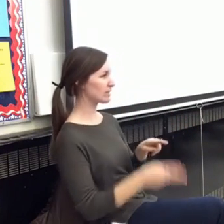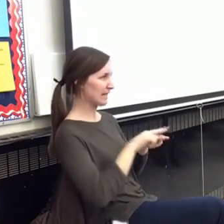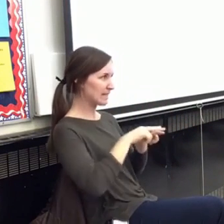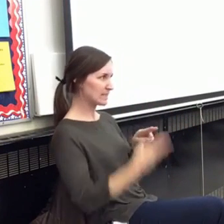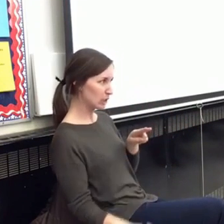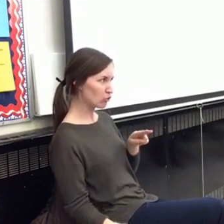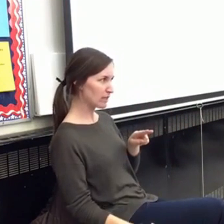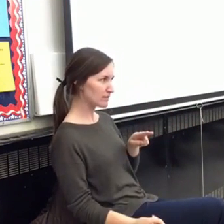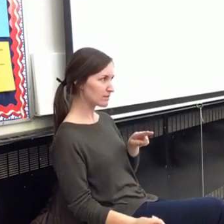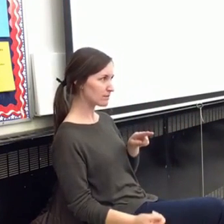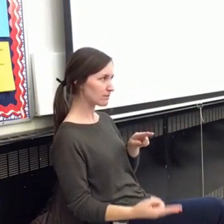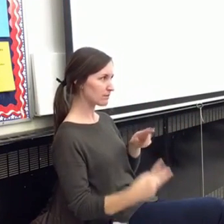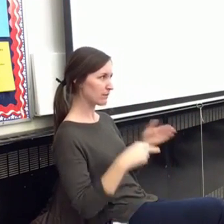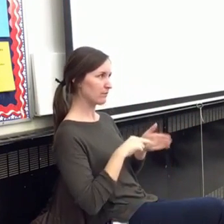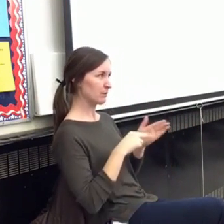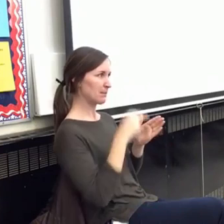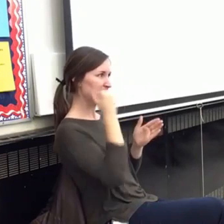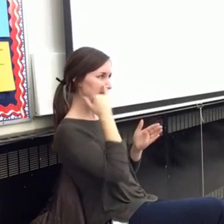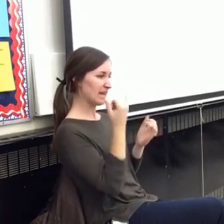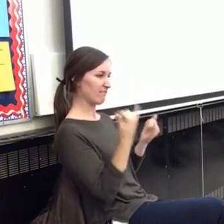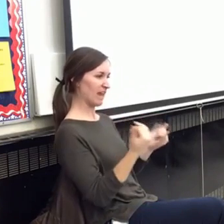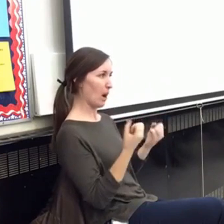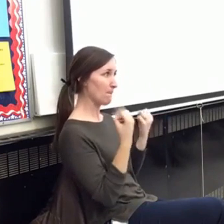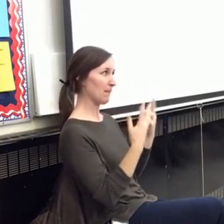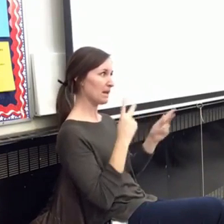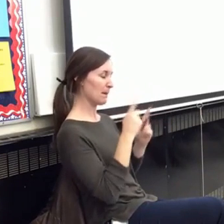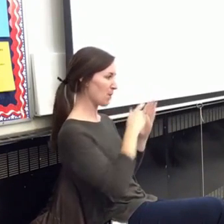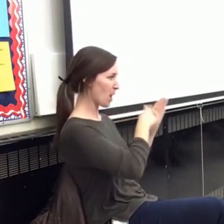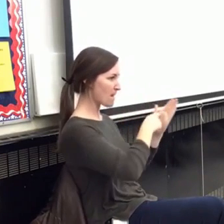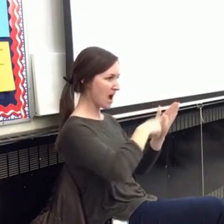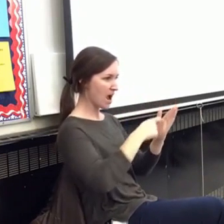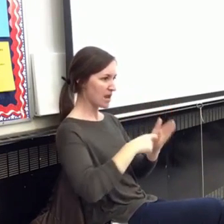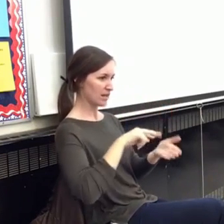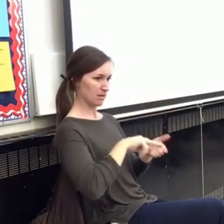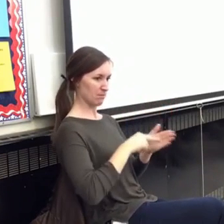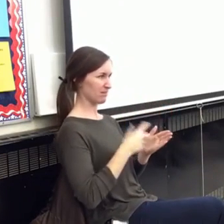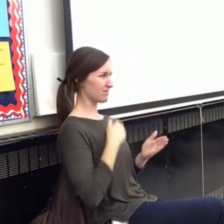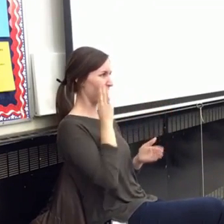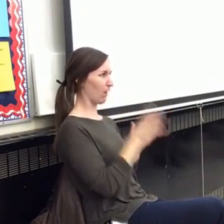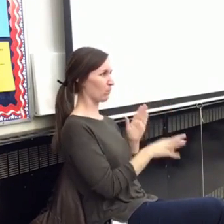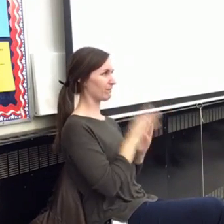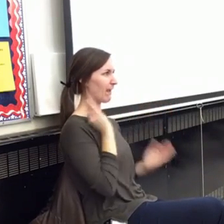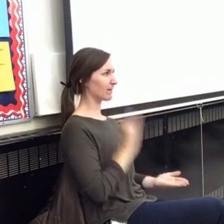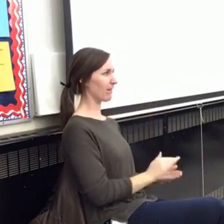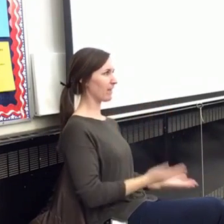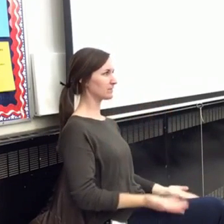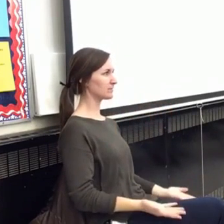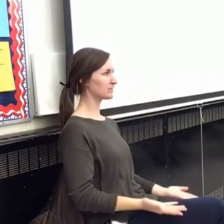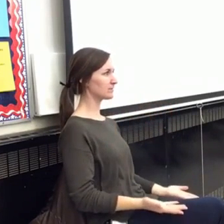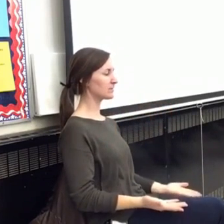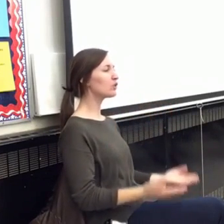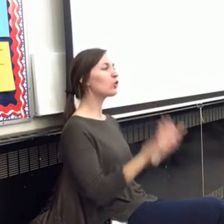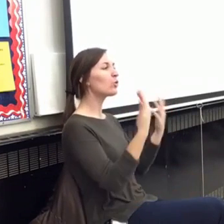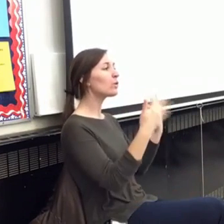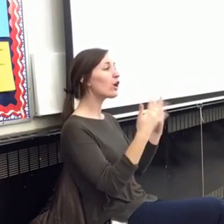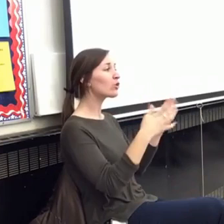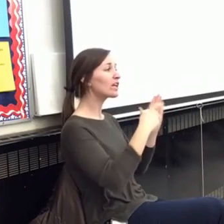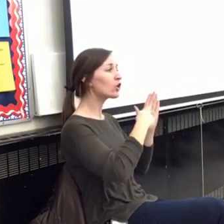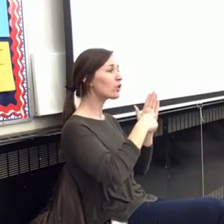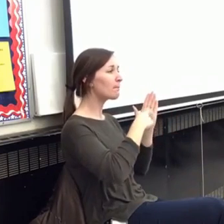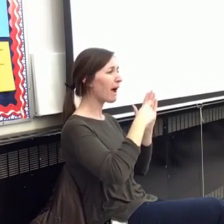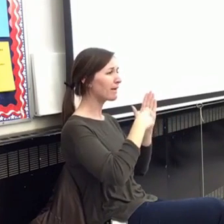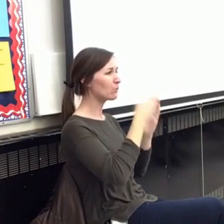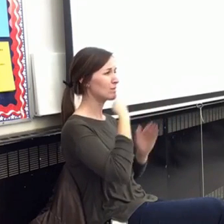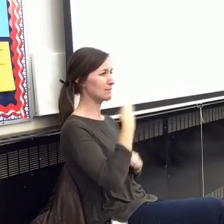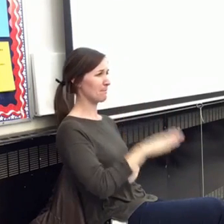Decreases massively. Basically, as these immigrants come in, and as the mining, it's already, we know that the mining was bad, but it